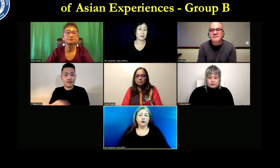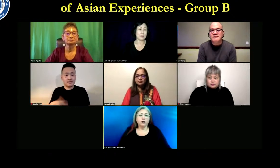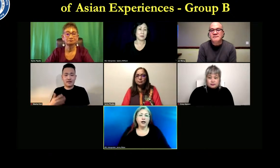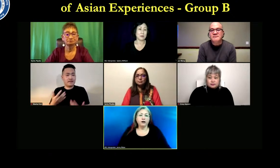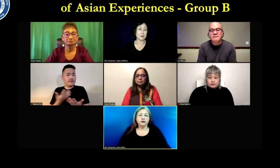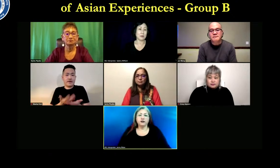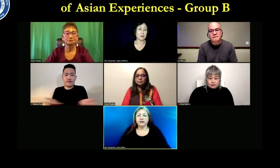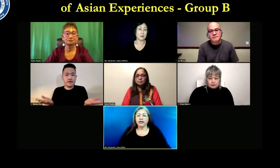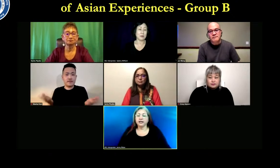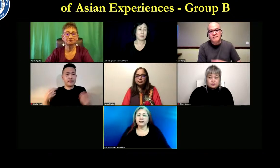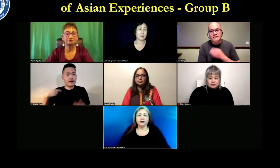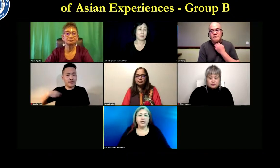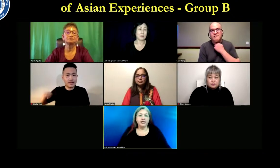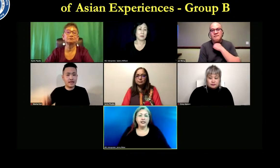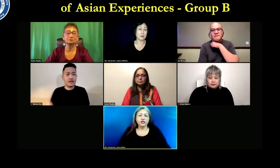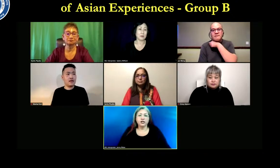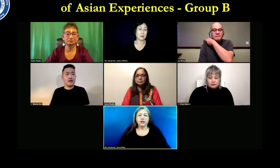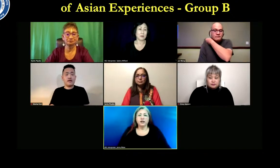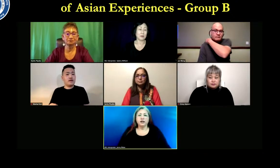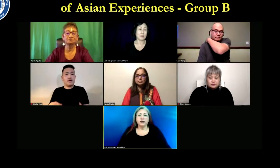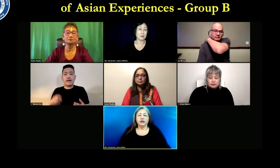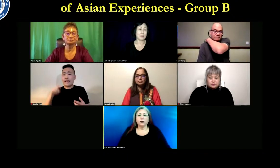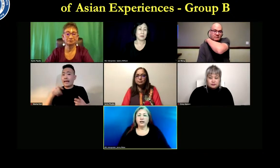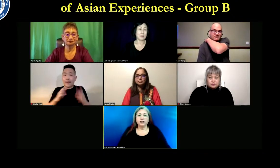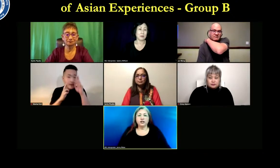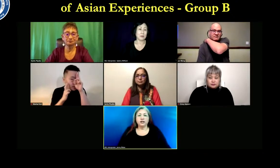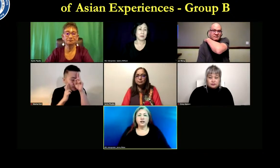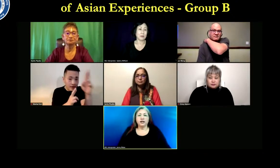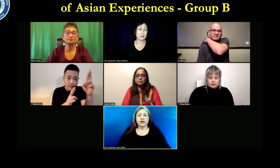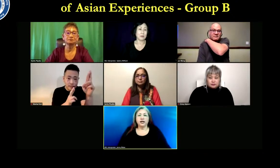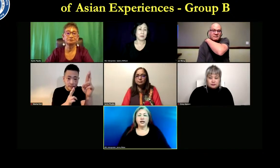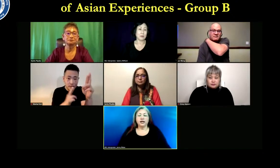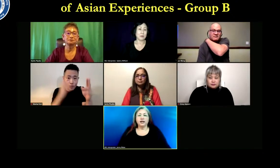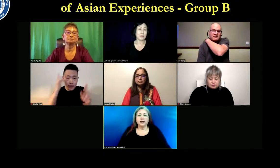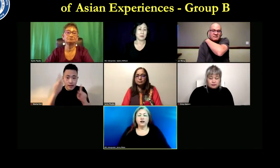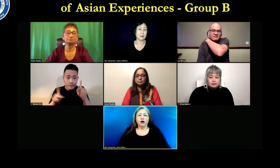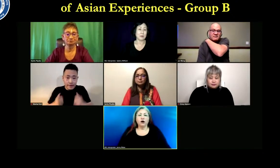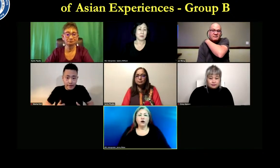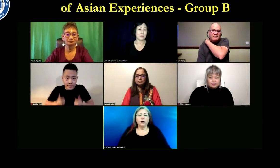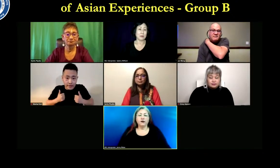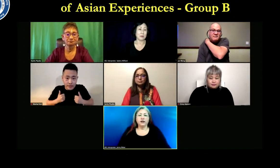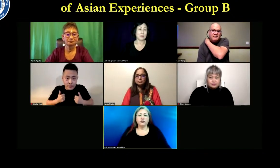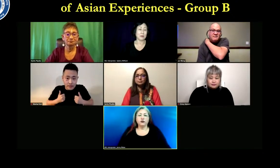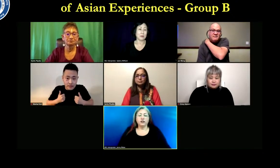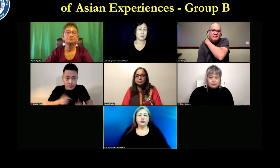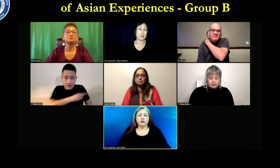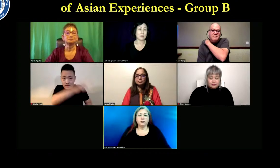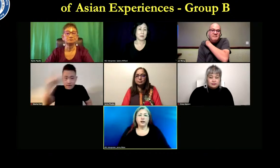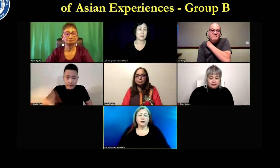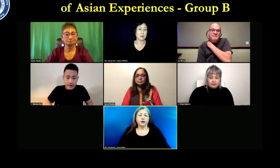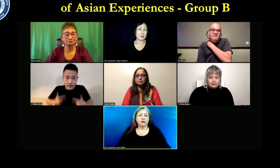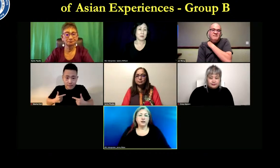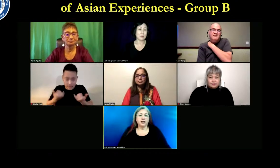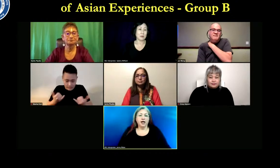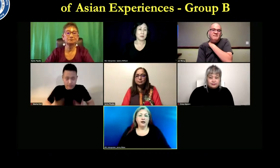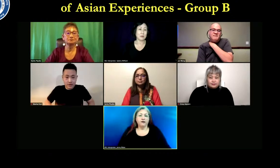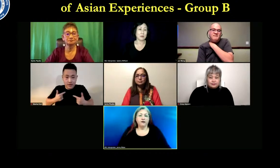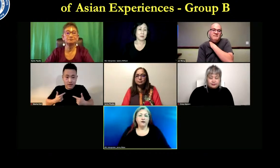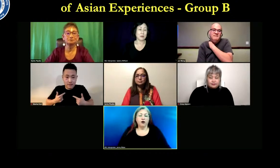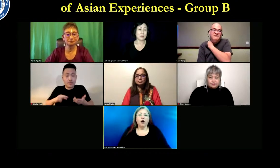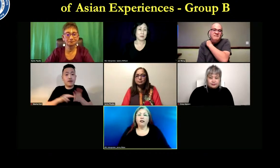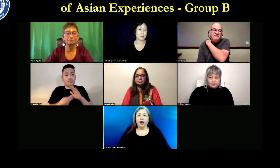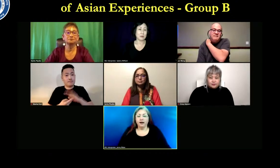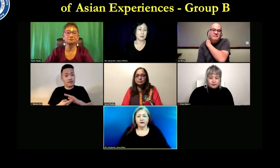their pronouns, their sex, their age, their religion. In all areas, you need to respect a person's